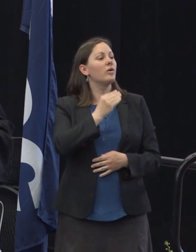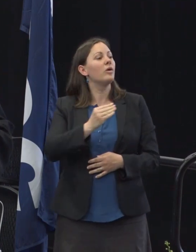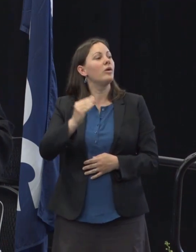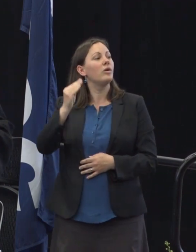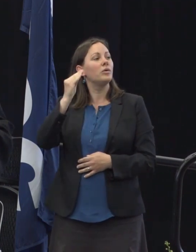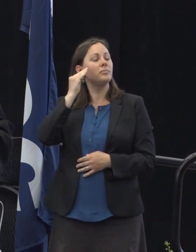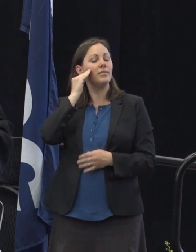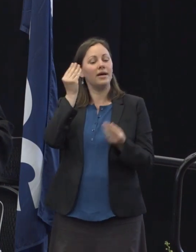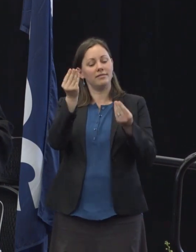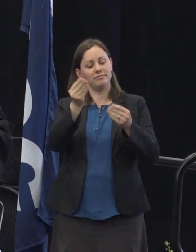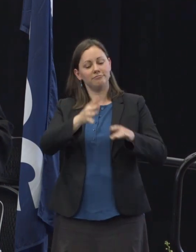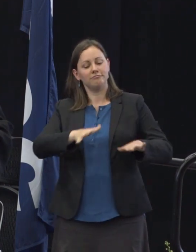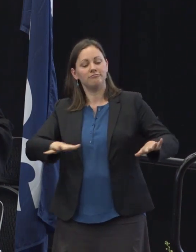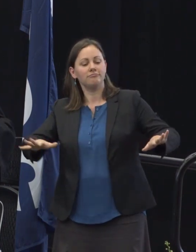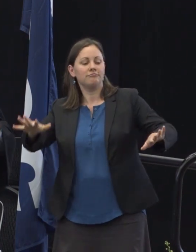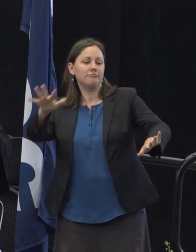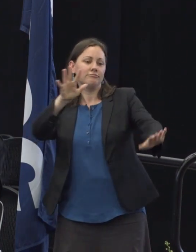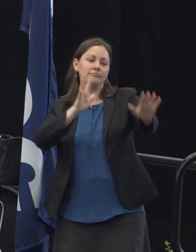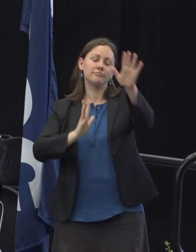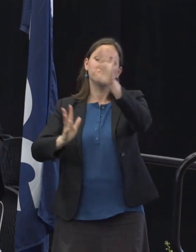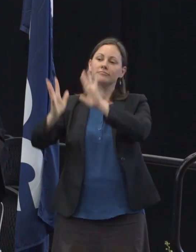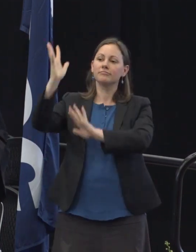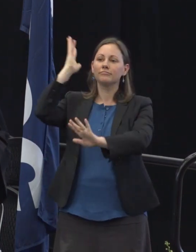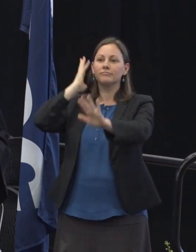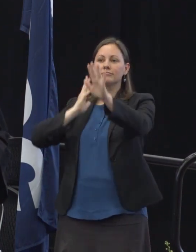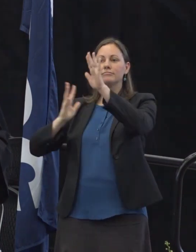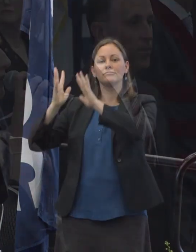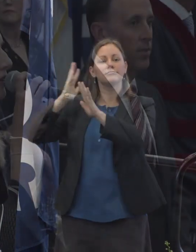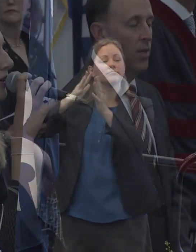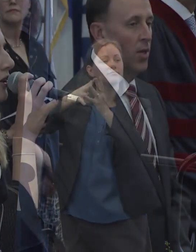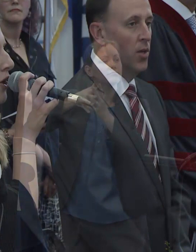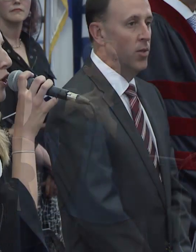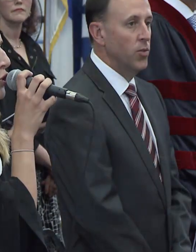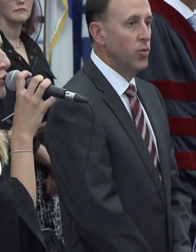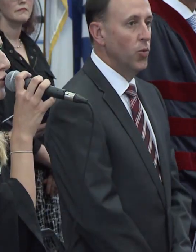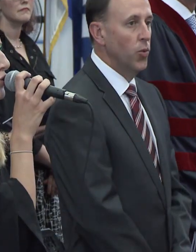our home and native land,